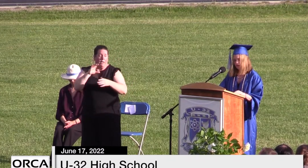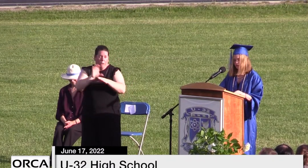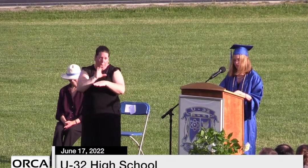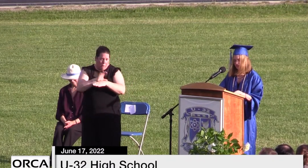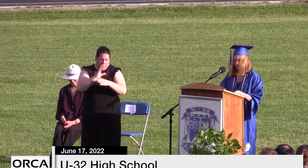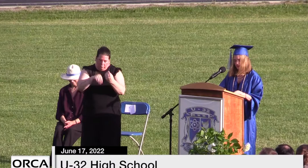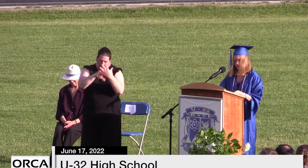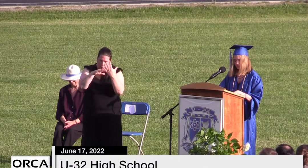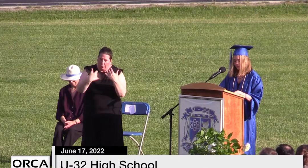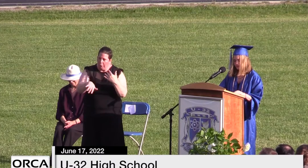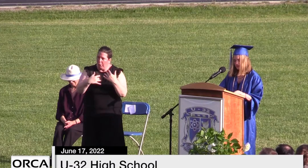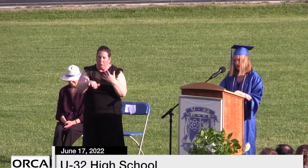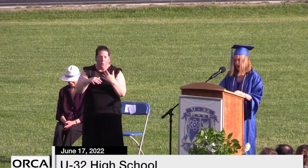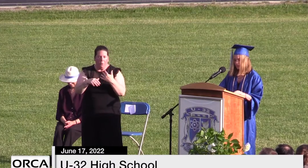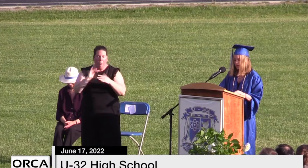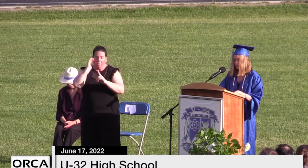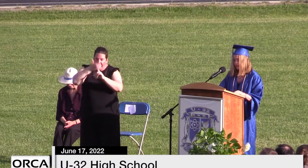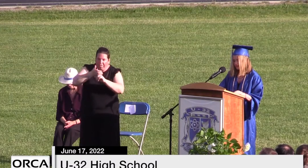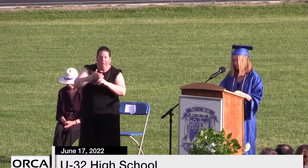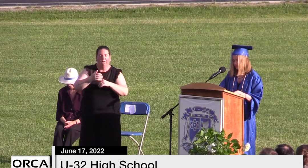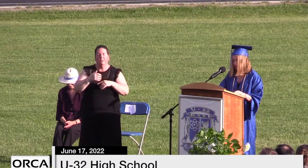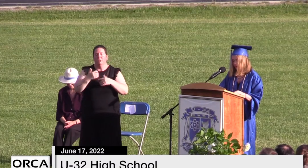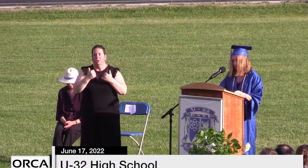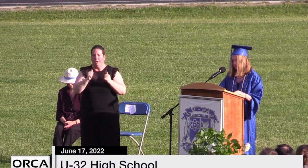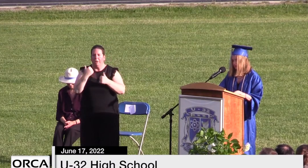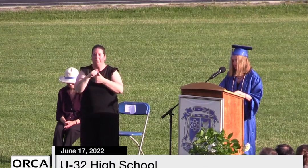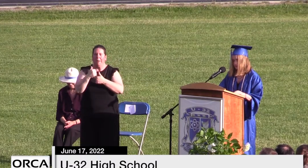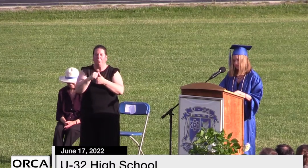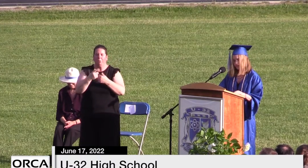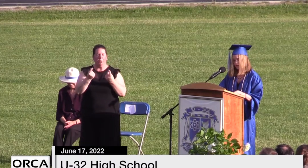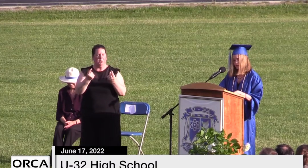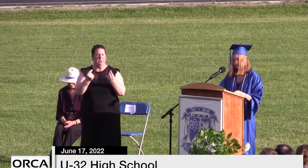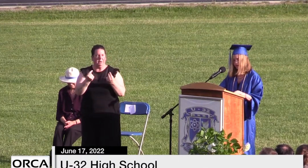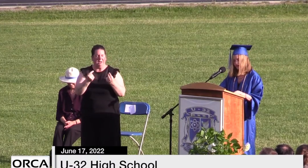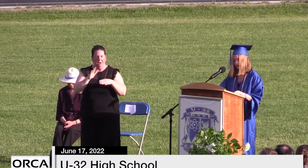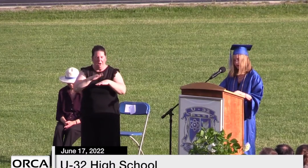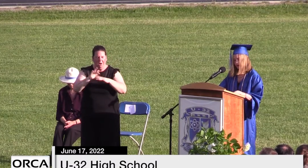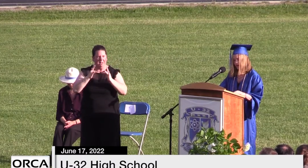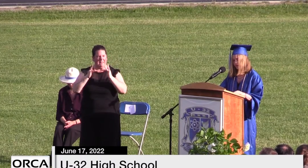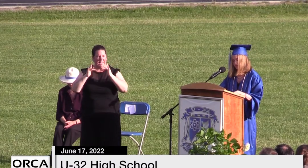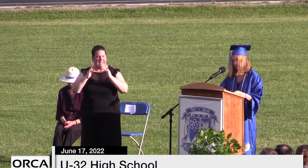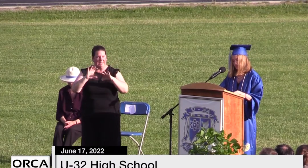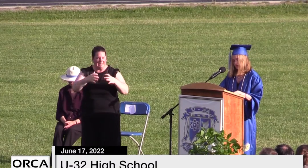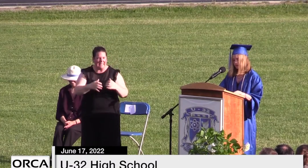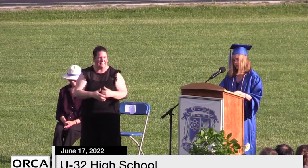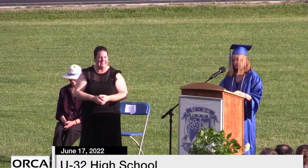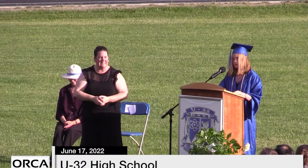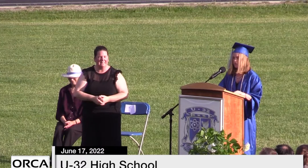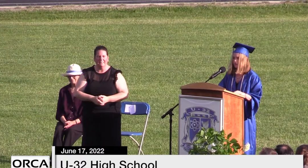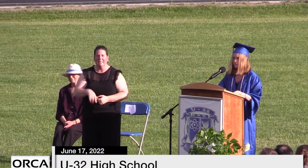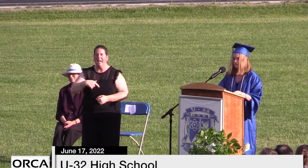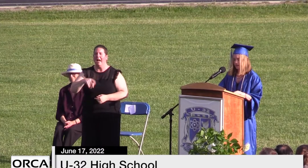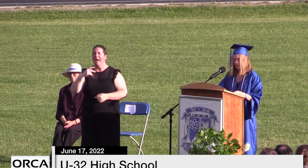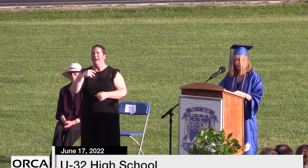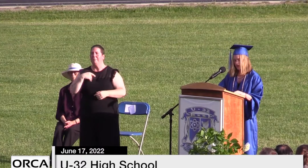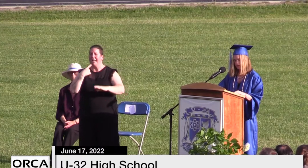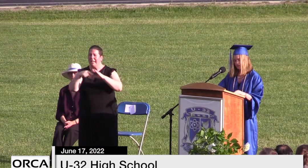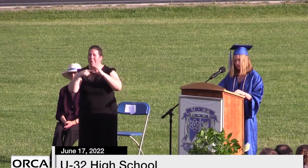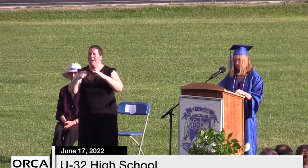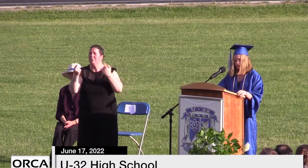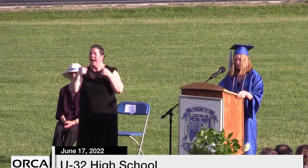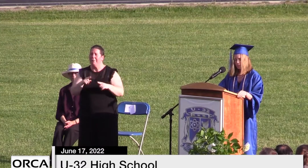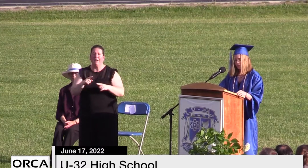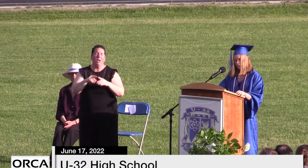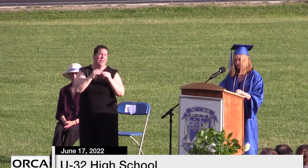all the traditional memories of high schoolers. I'm not fond of thinking back to all the virtual lectures I attended, Canvas dilemmas I faced, or emails that got